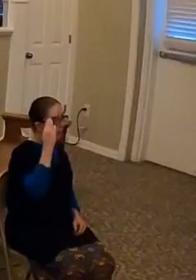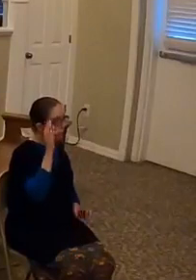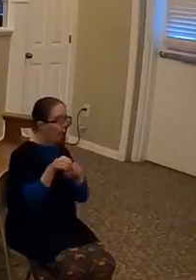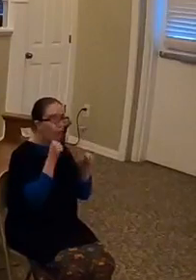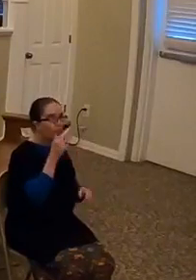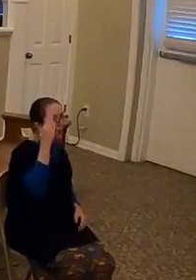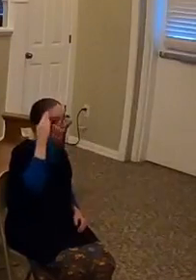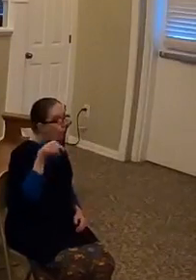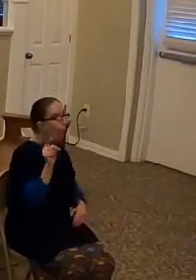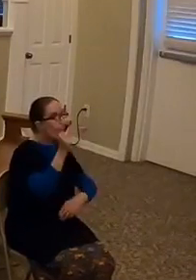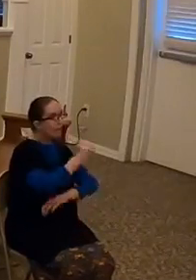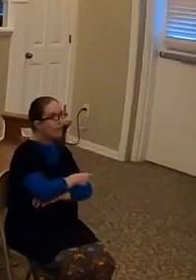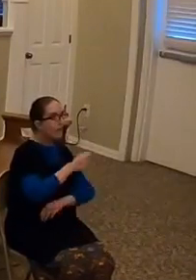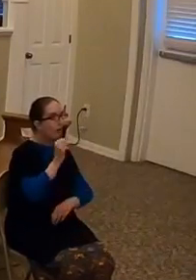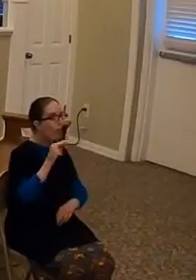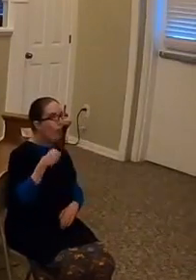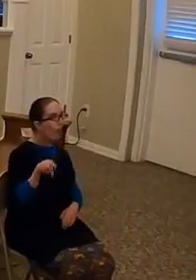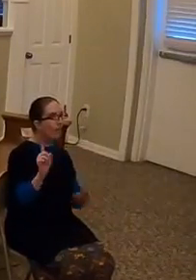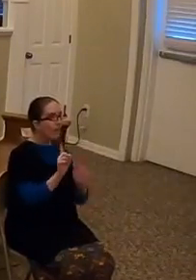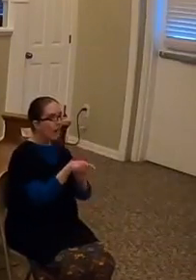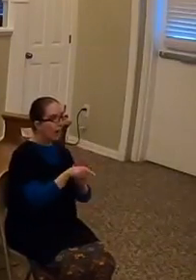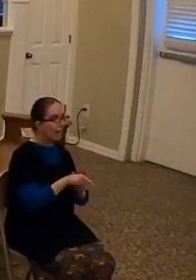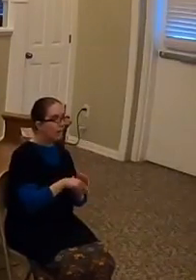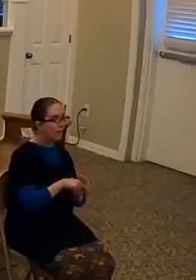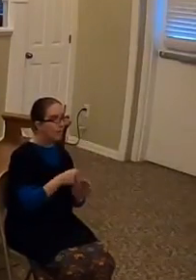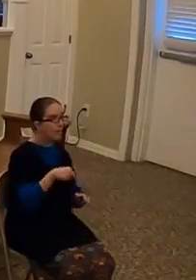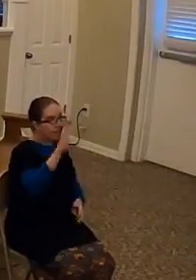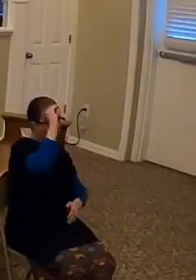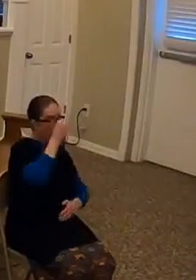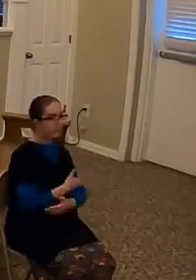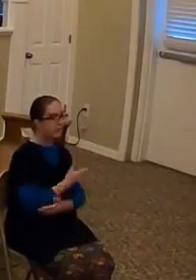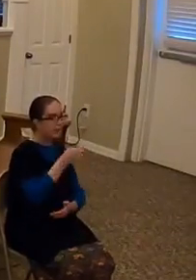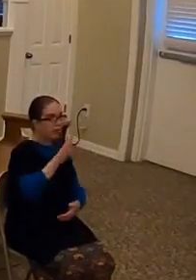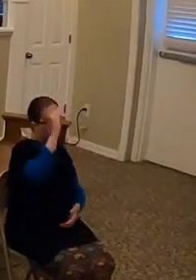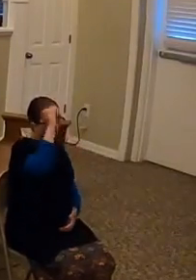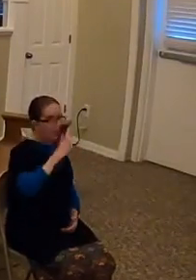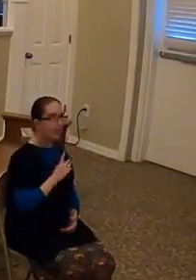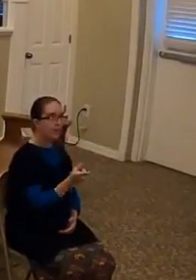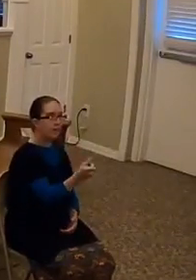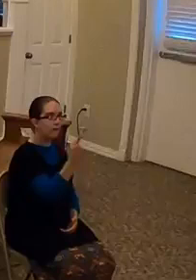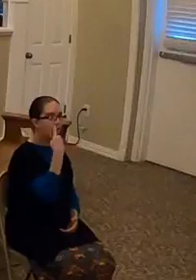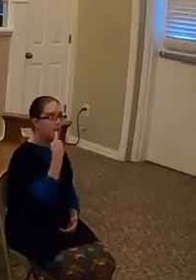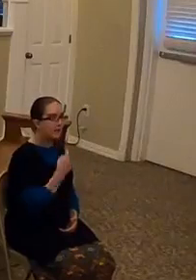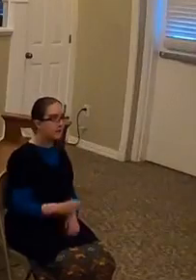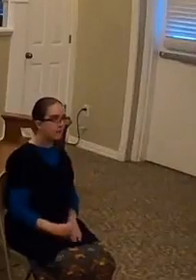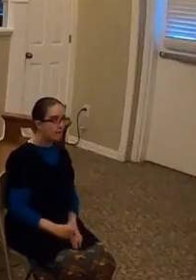neither the day nor the hour wherein the Son of Man cometh.